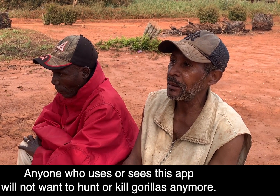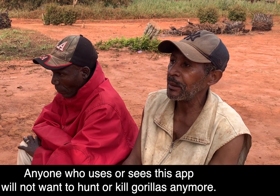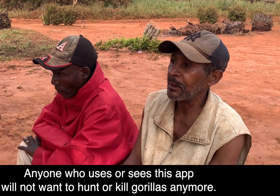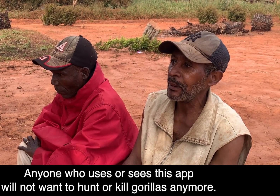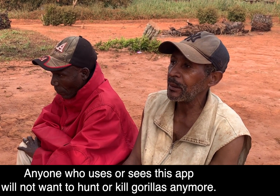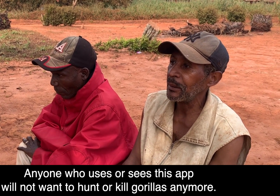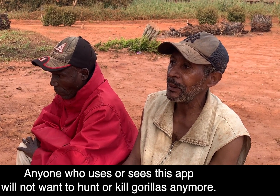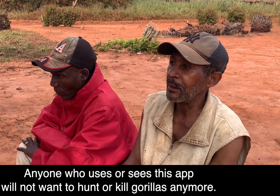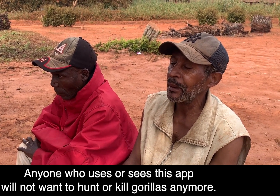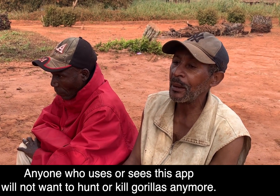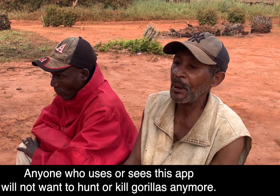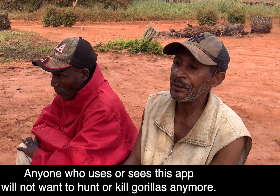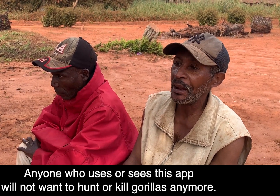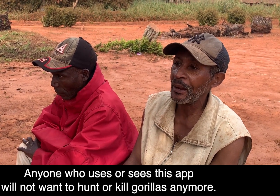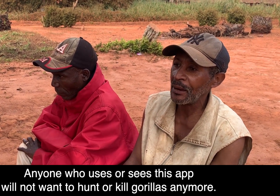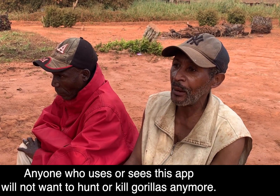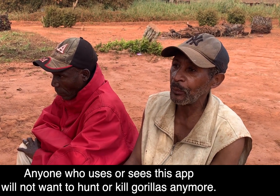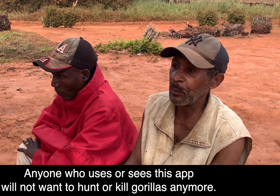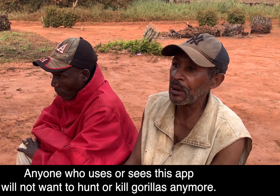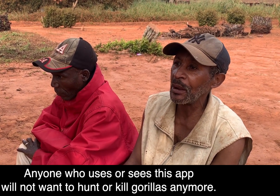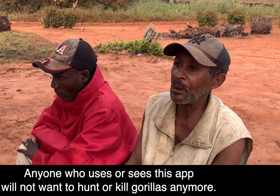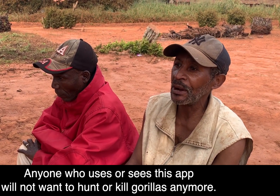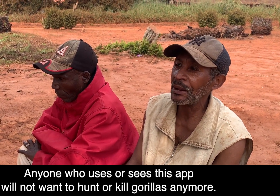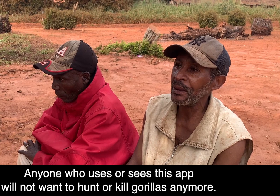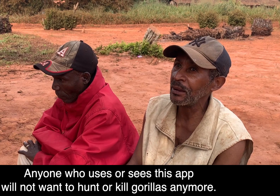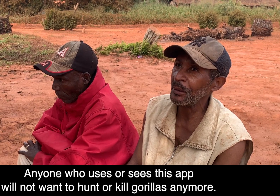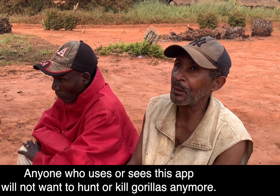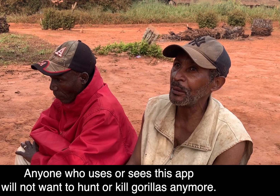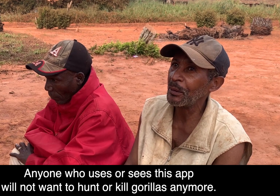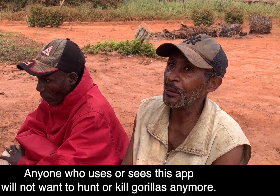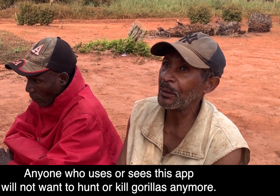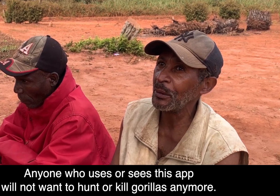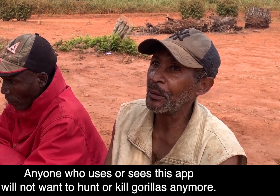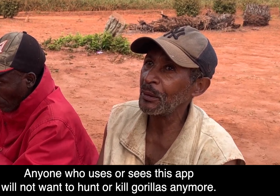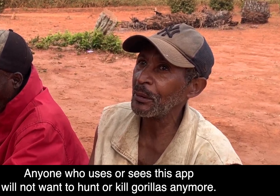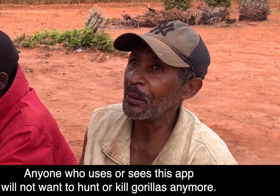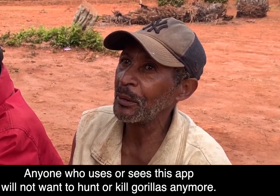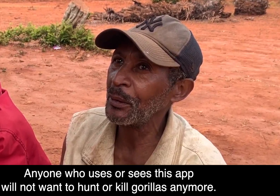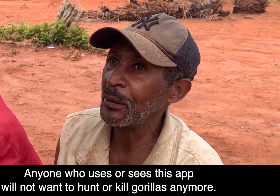Anyone who uses or sees this app will not want to hunt or kill gorillas anymore.